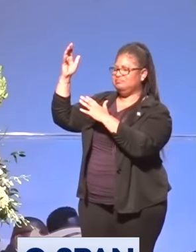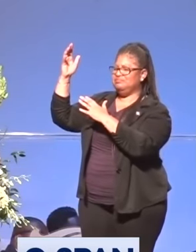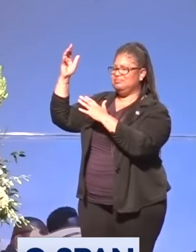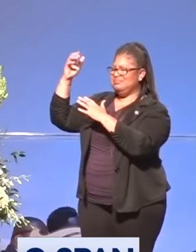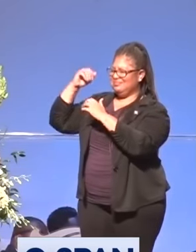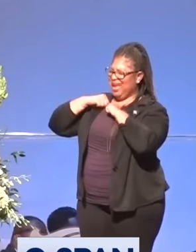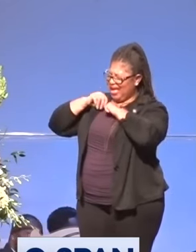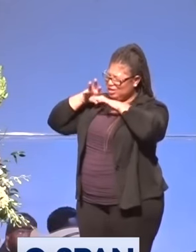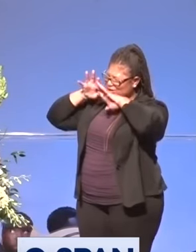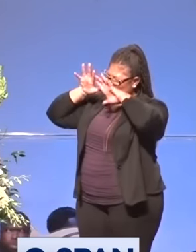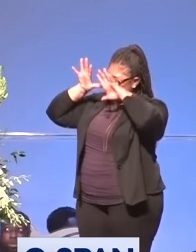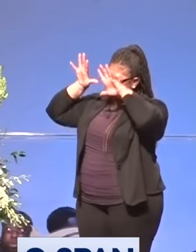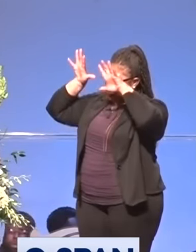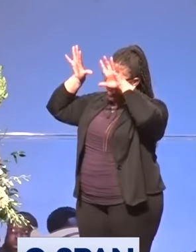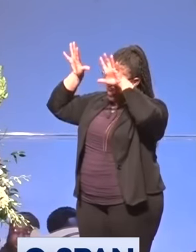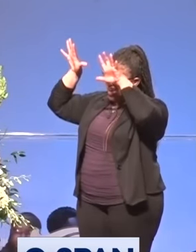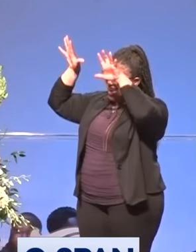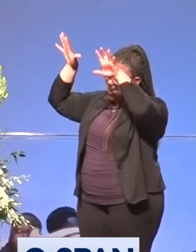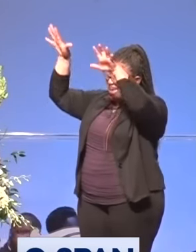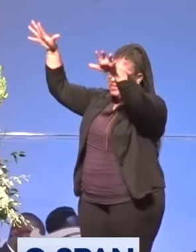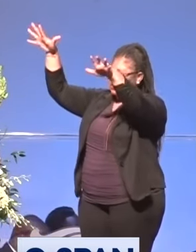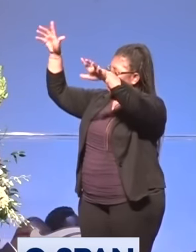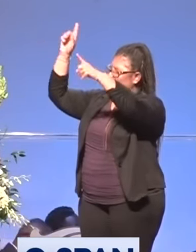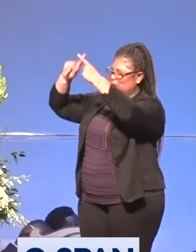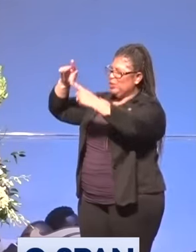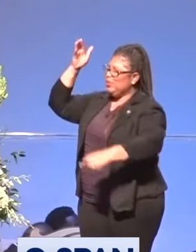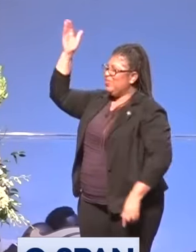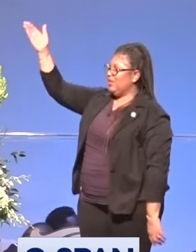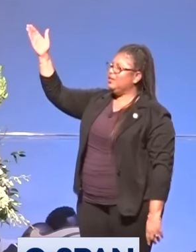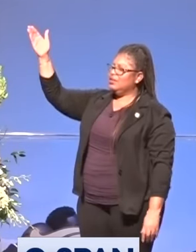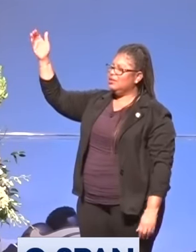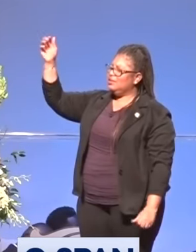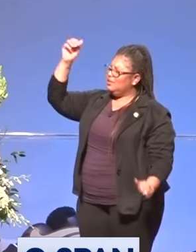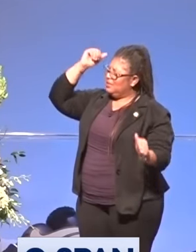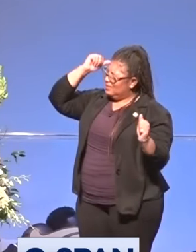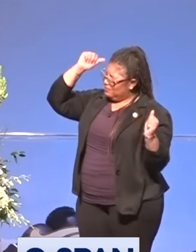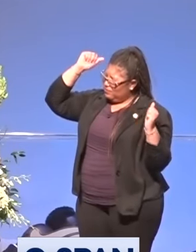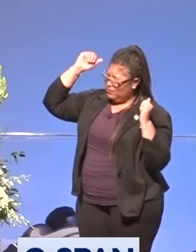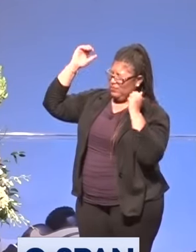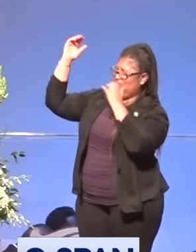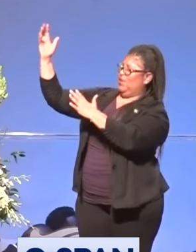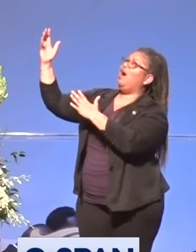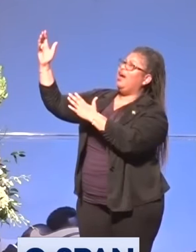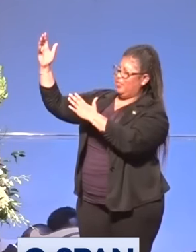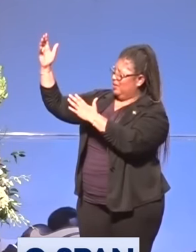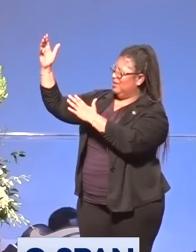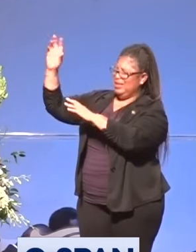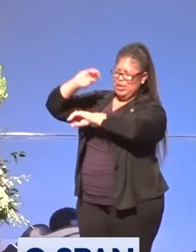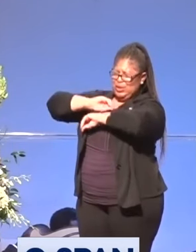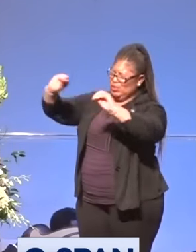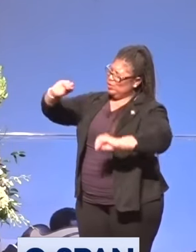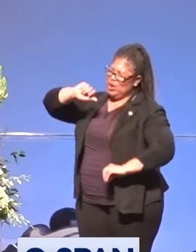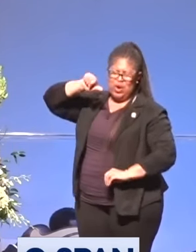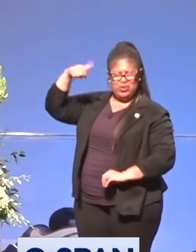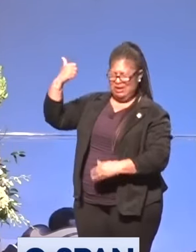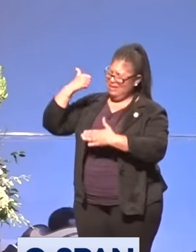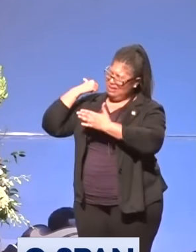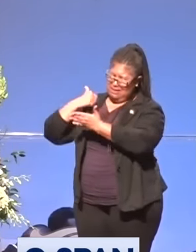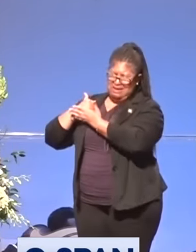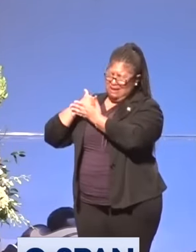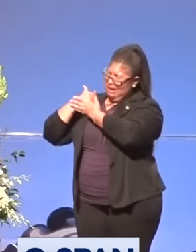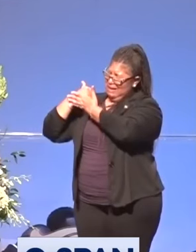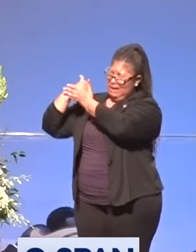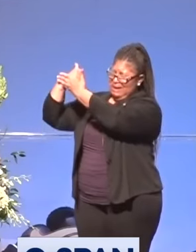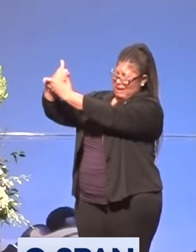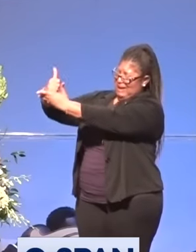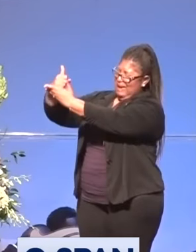I stretch my hands to thee. Father, no other help